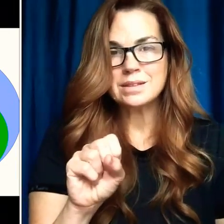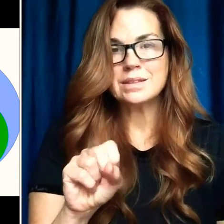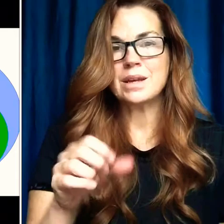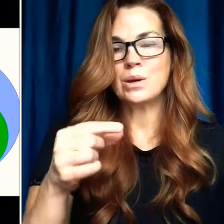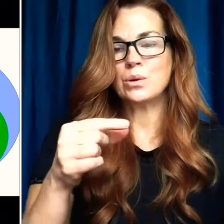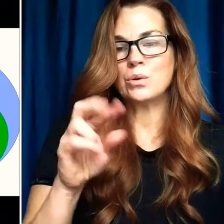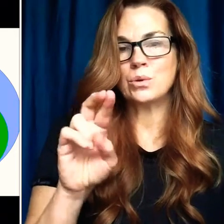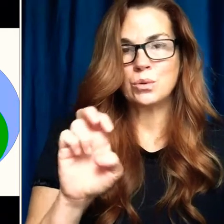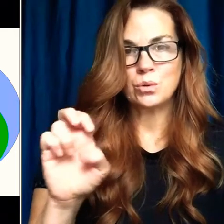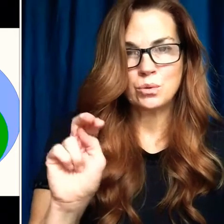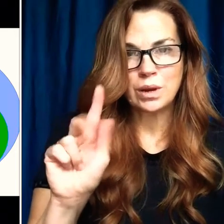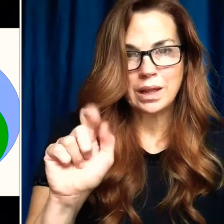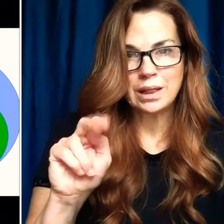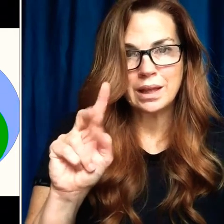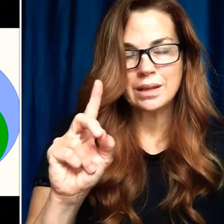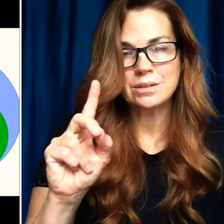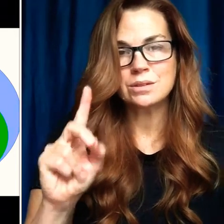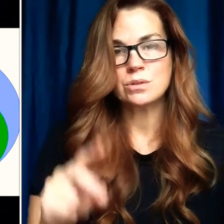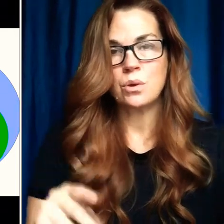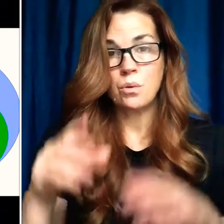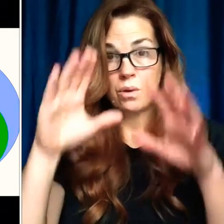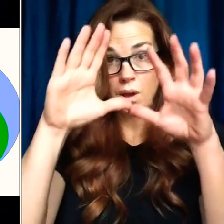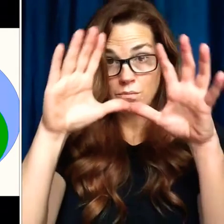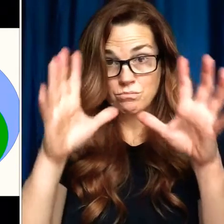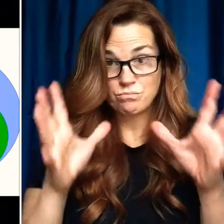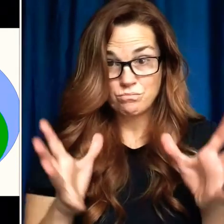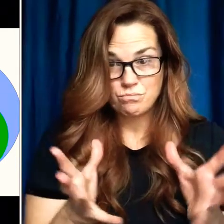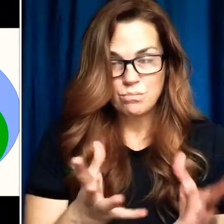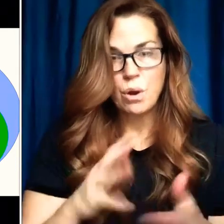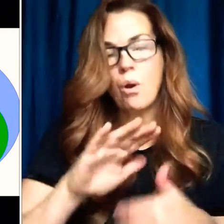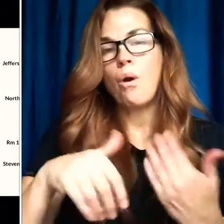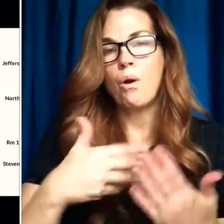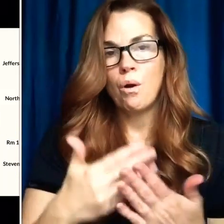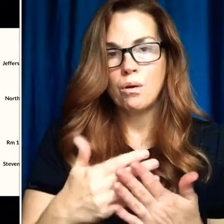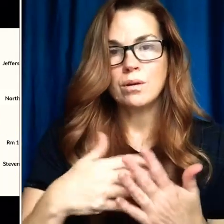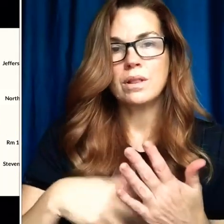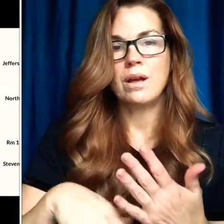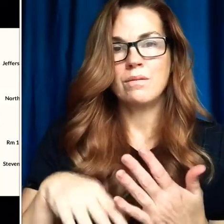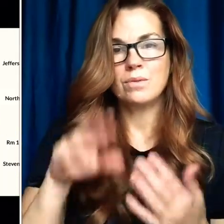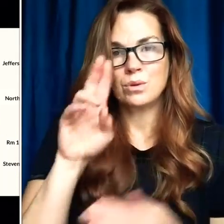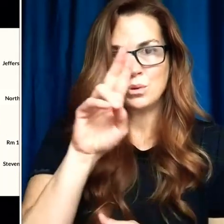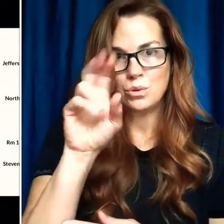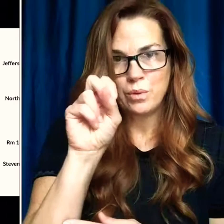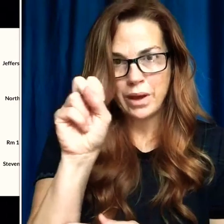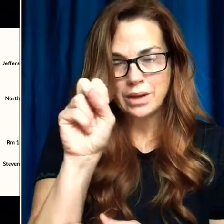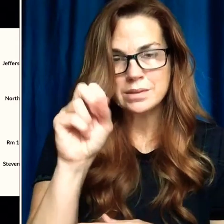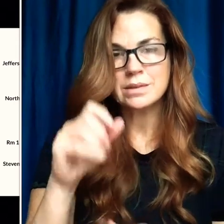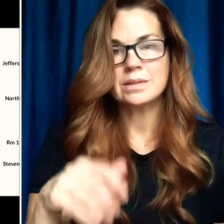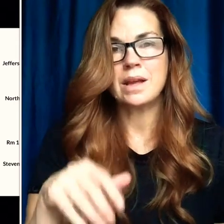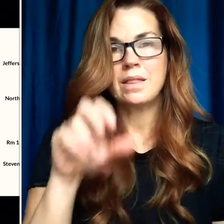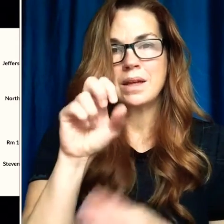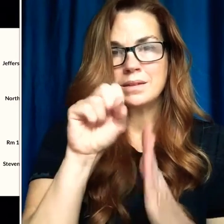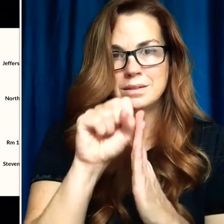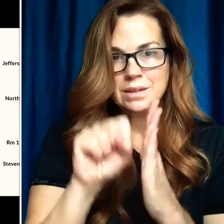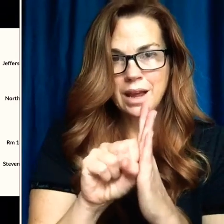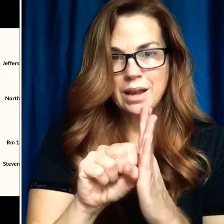of Houston, Dallas, San Antonio, and some others. Let's take a look at another example a little bit closer to